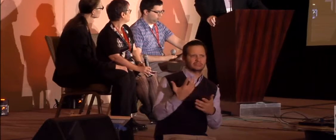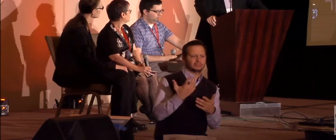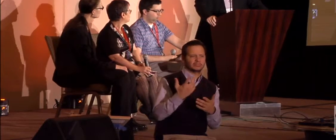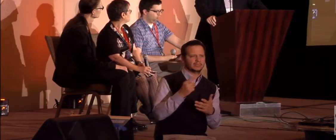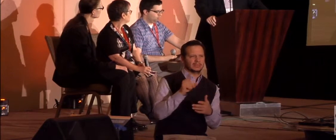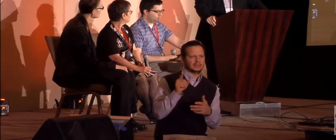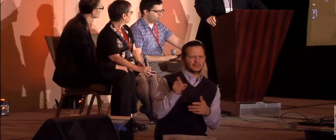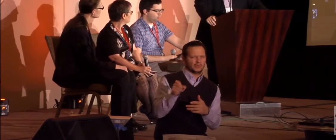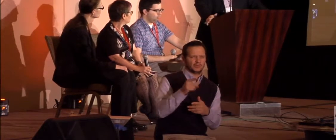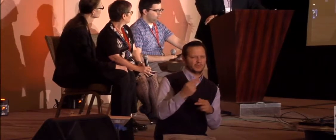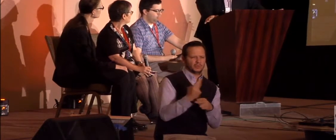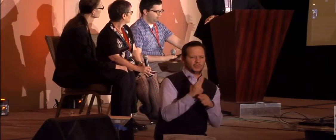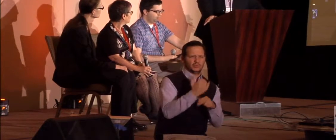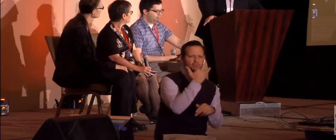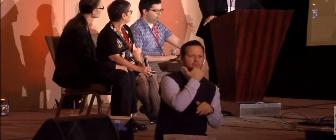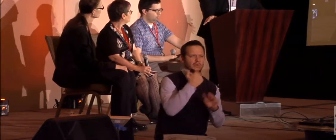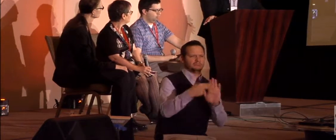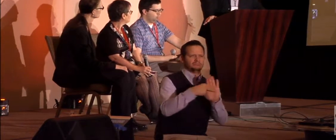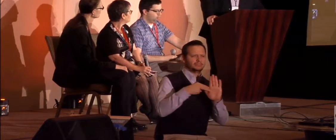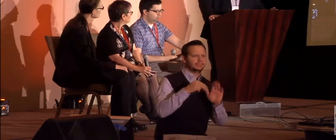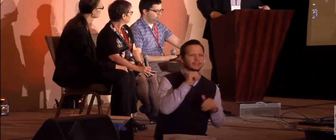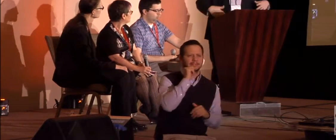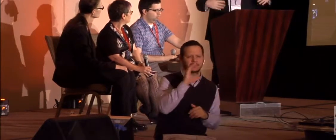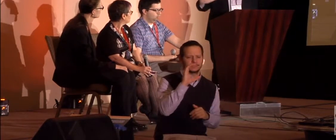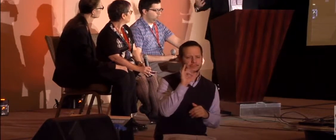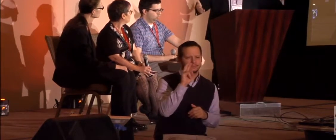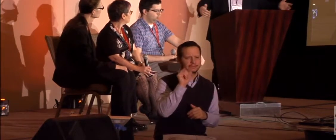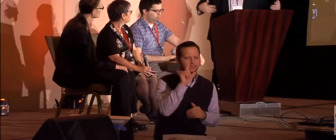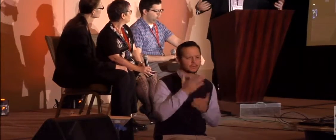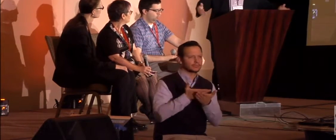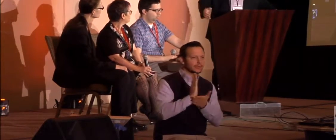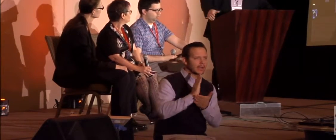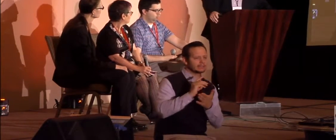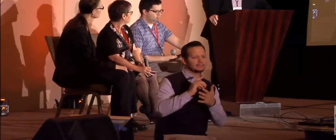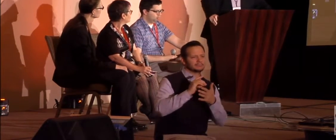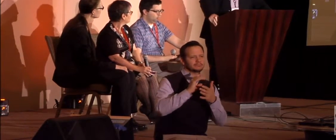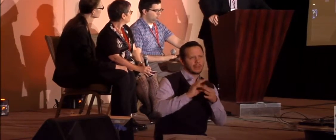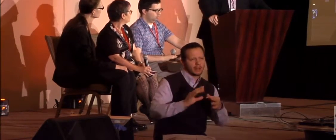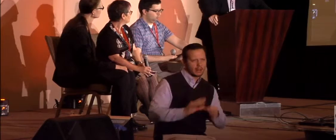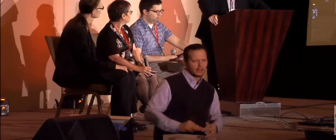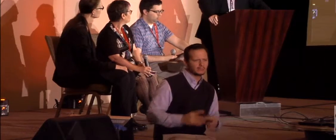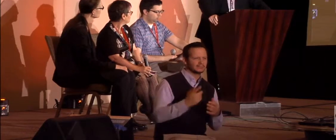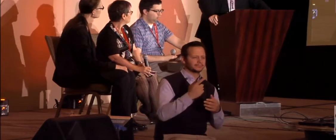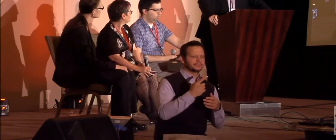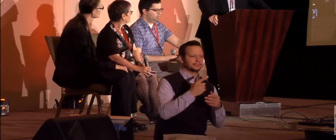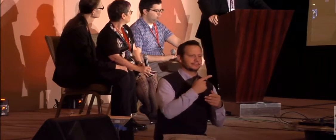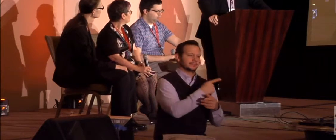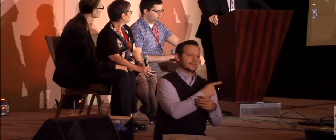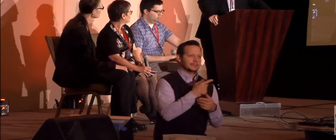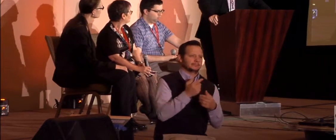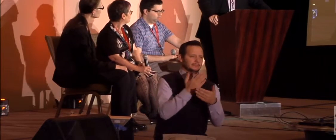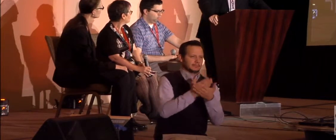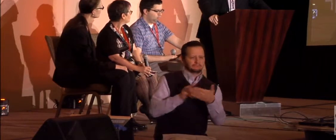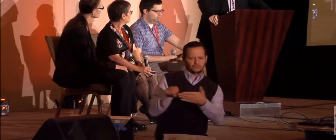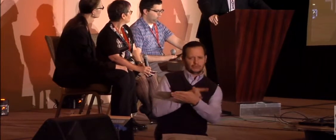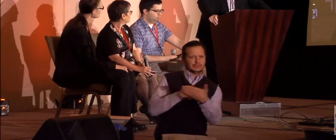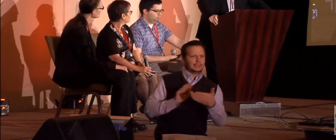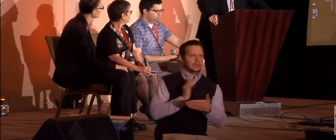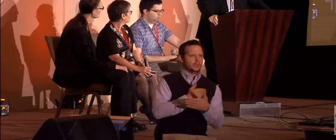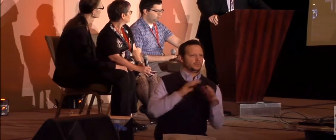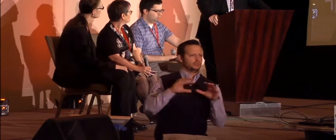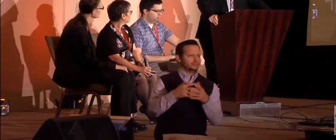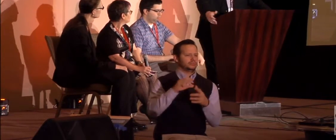or you're misappropriating, this is not a civil rights issue, or so on. It goes on and on. What do you think about